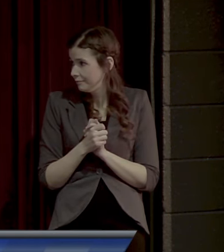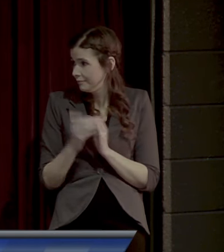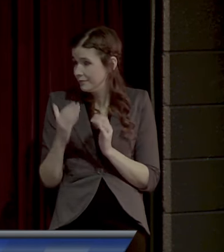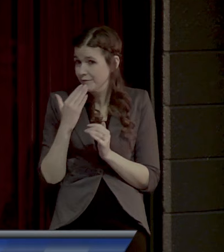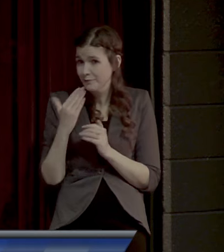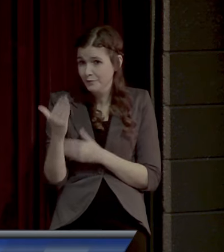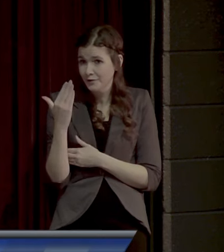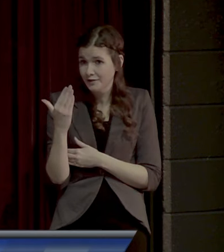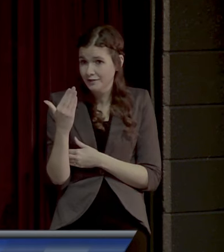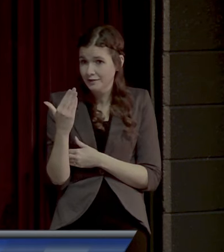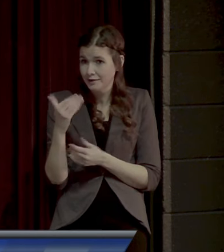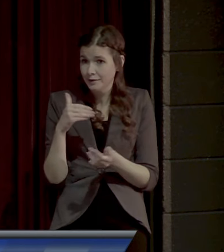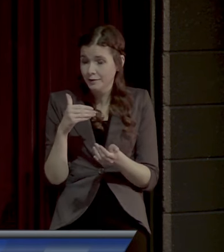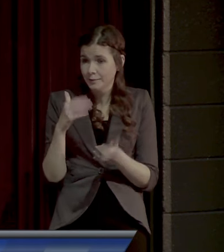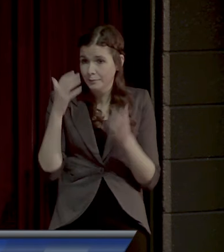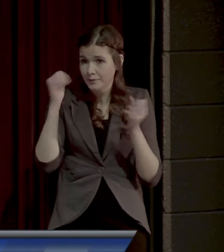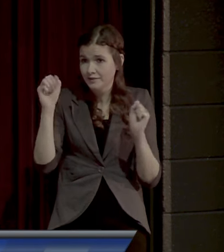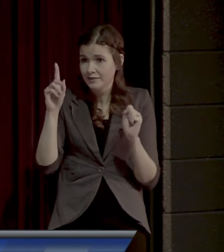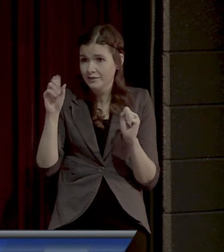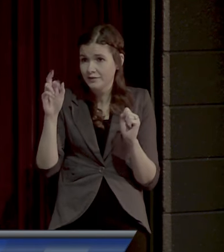Good morning, President Darling,